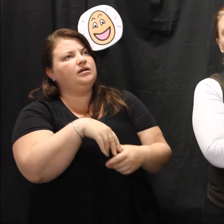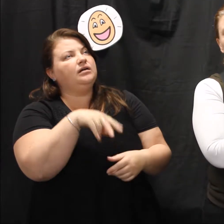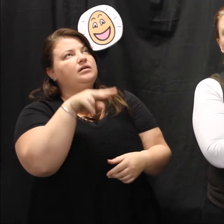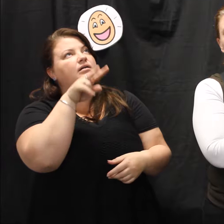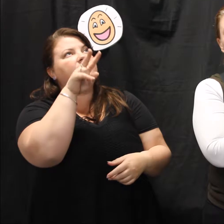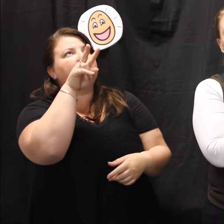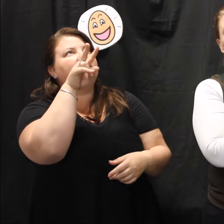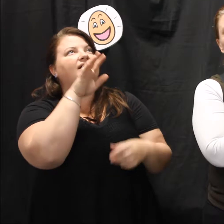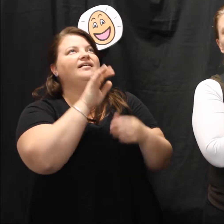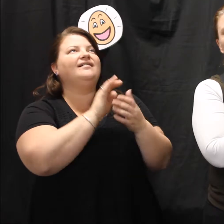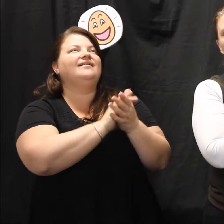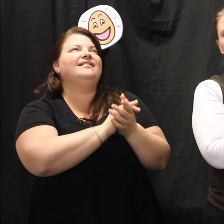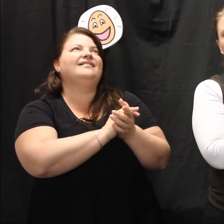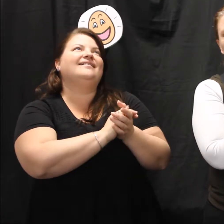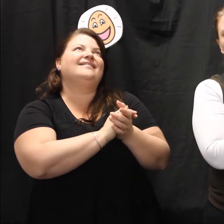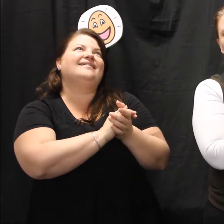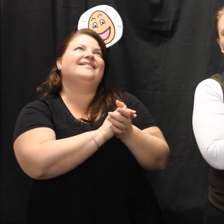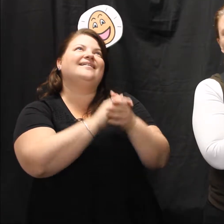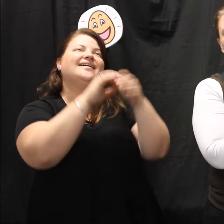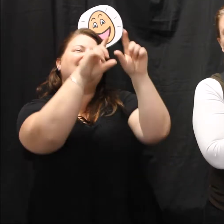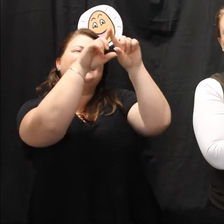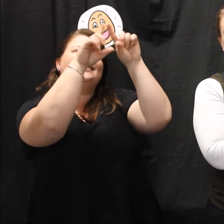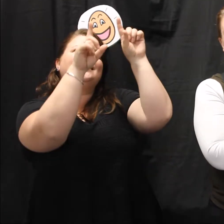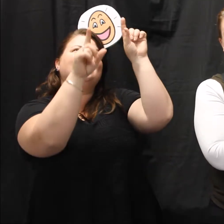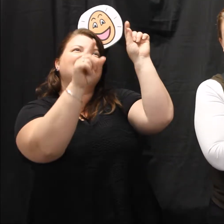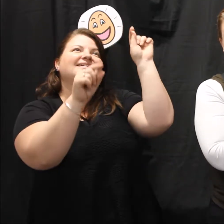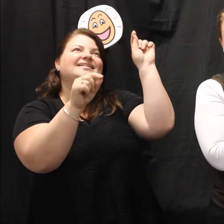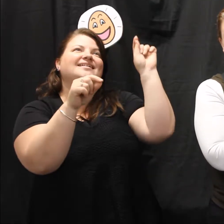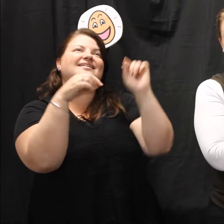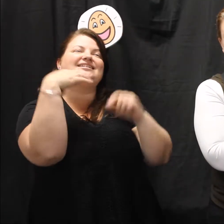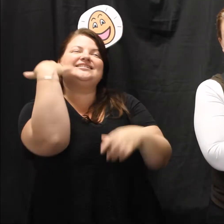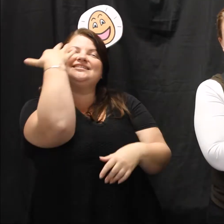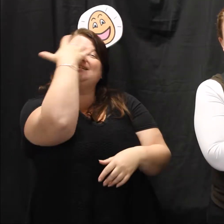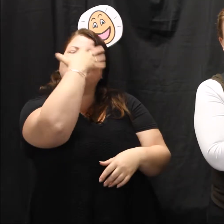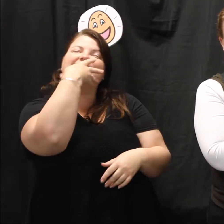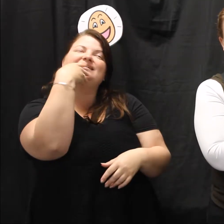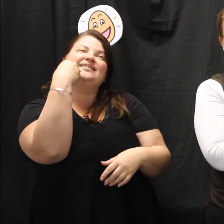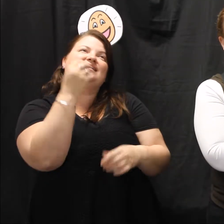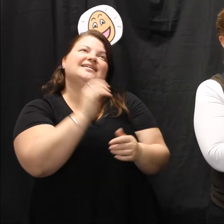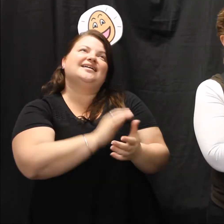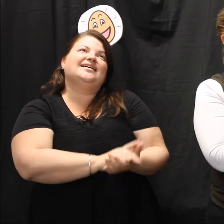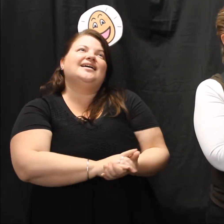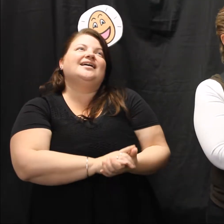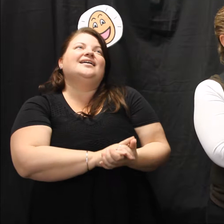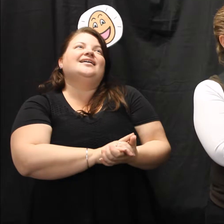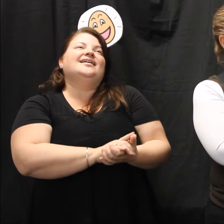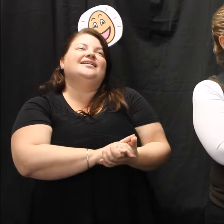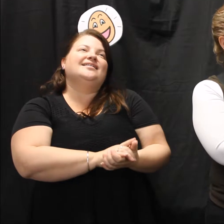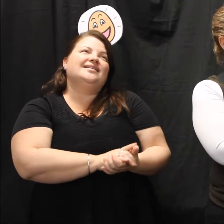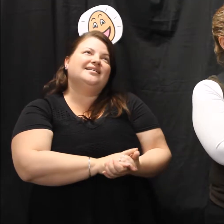moon can be so beautiful," he whispered with a sigh.